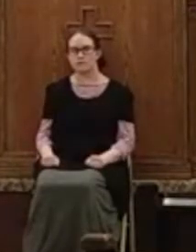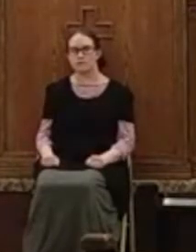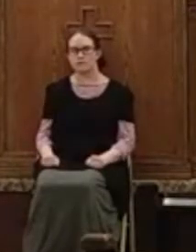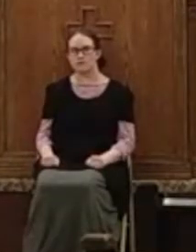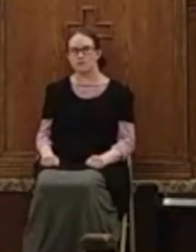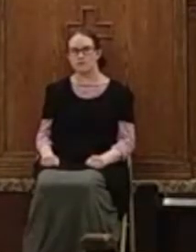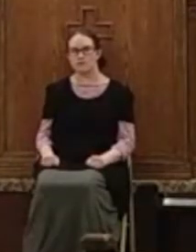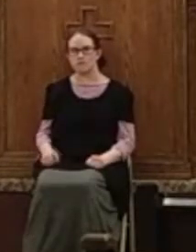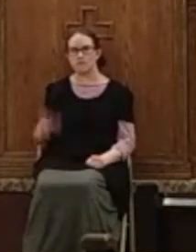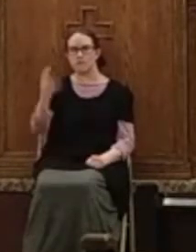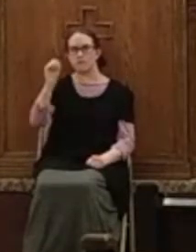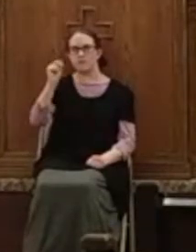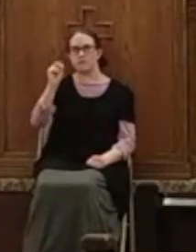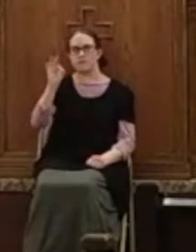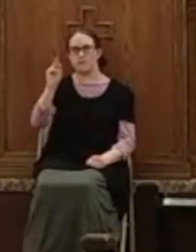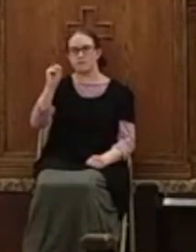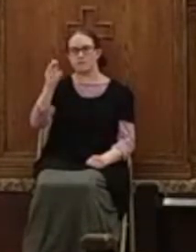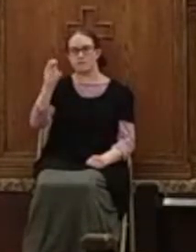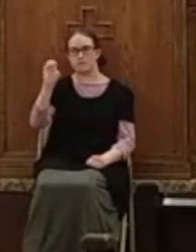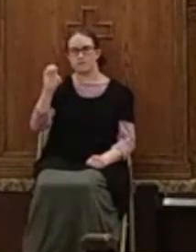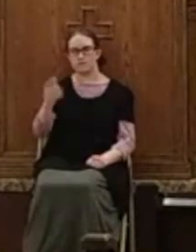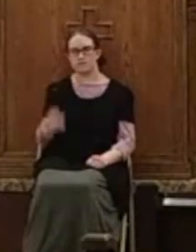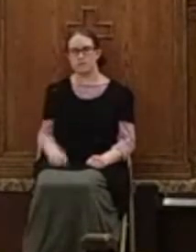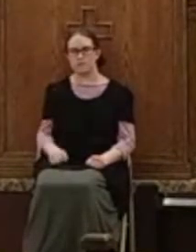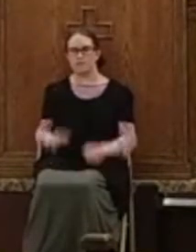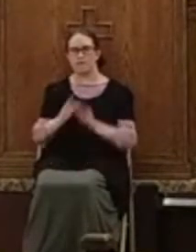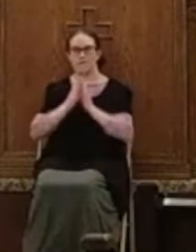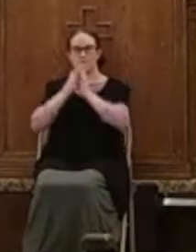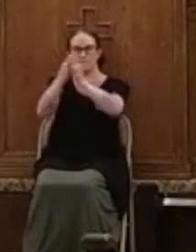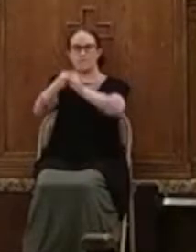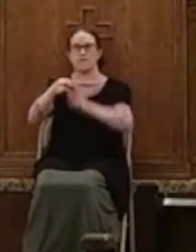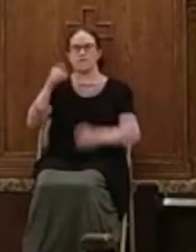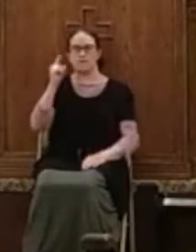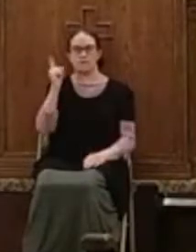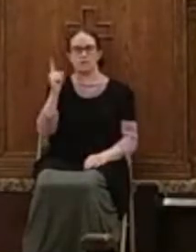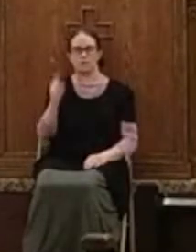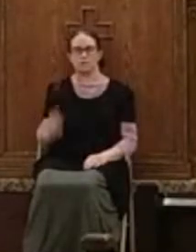with confidence by the faith of him.